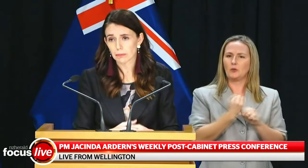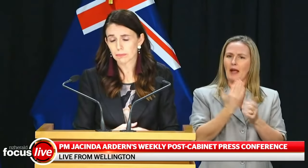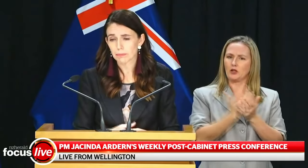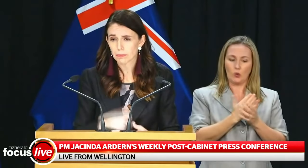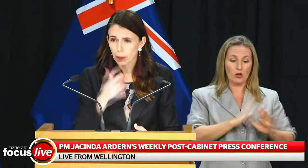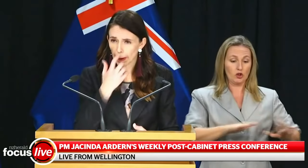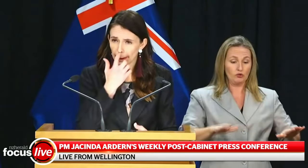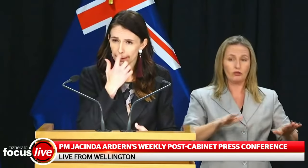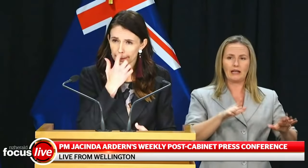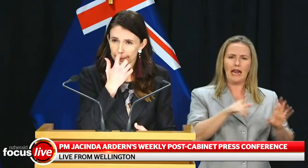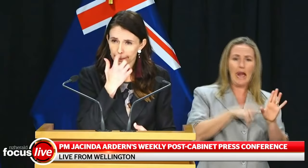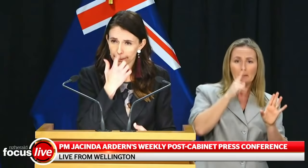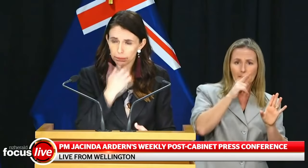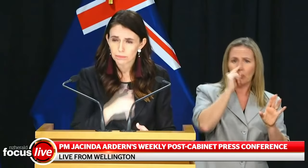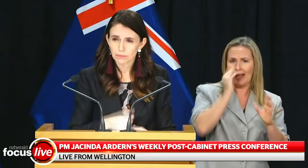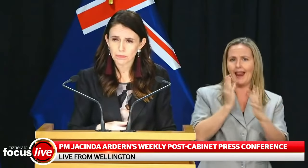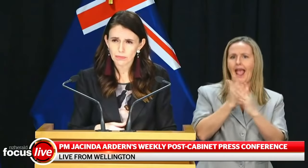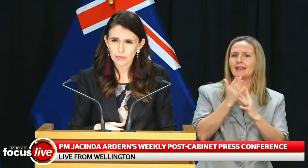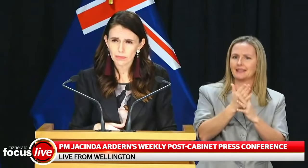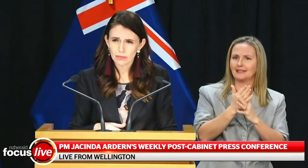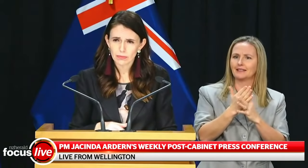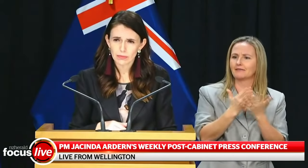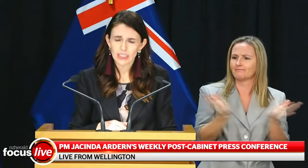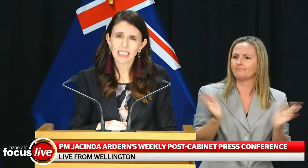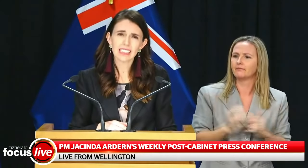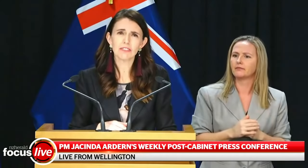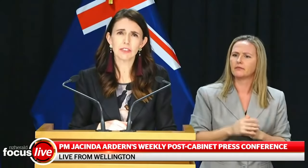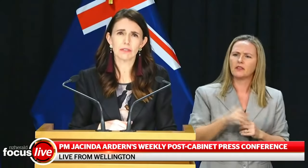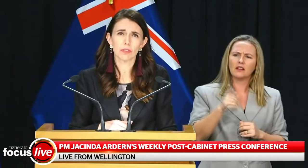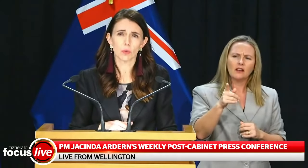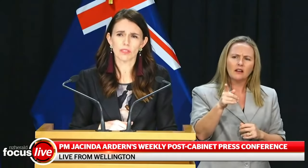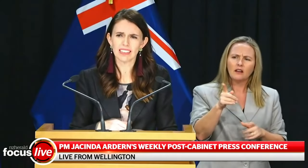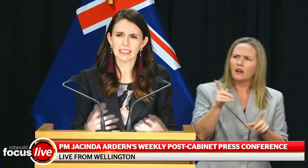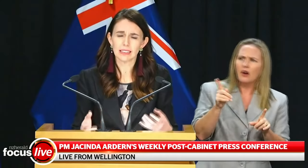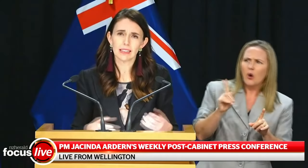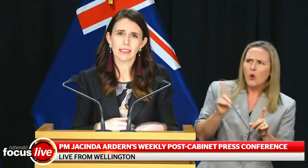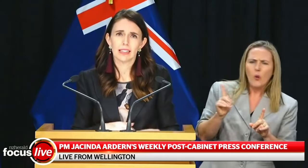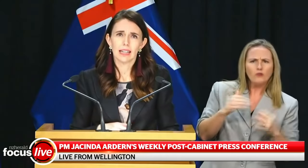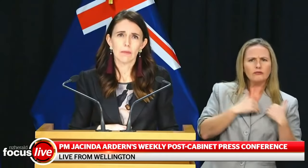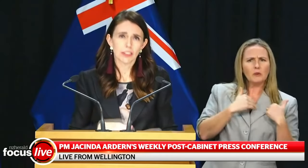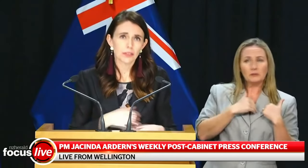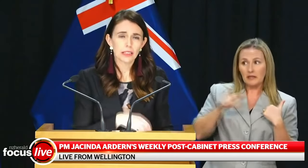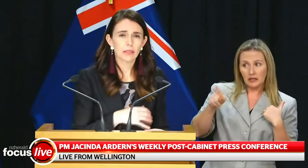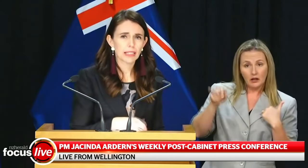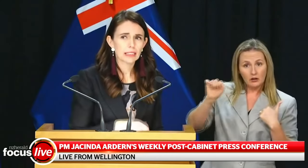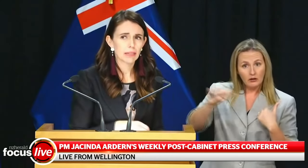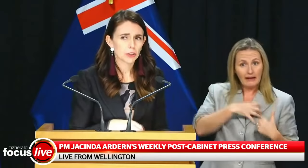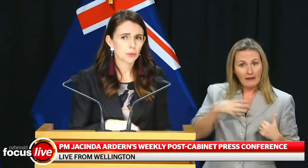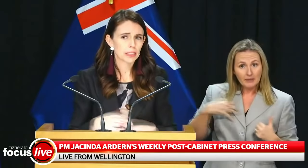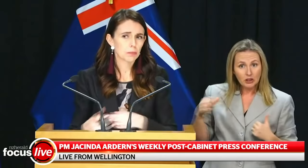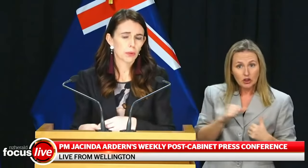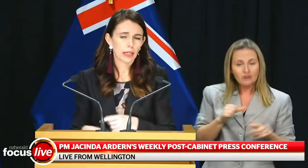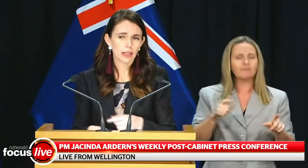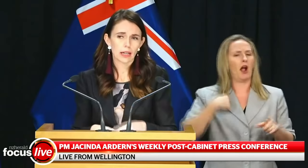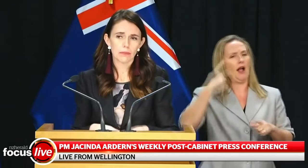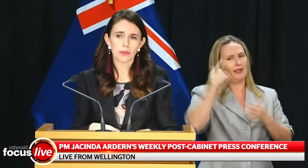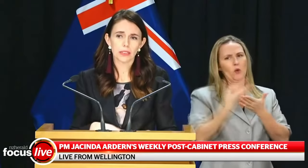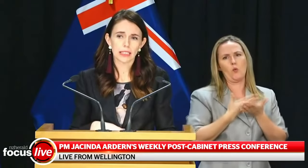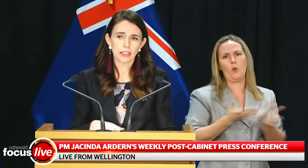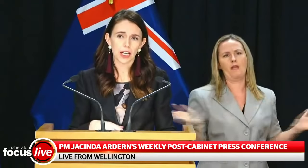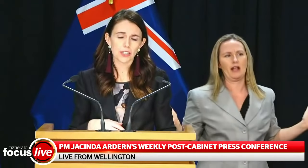programs. What more could be done? Is it a central government problem, or...? I think it's for all of us. I do think that we need to make sure we're